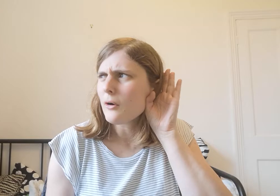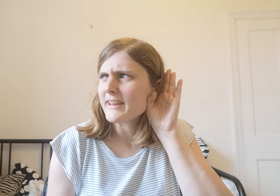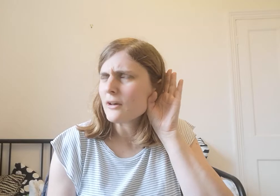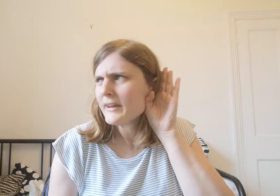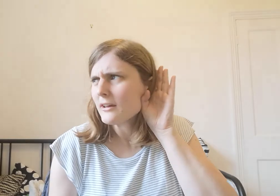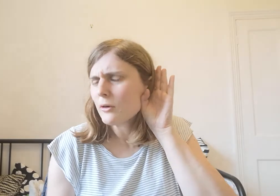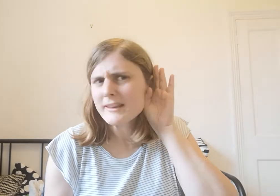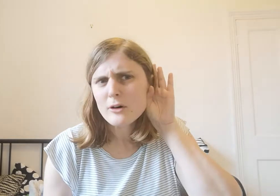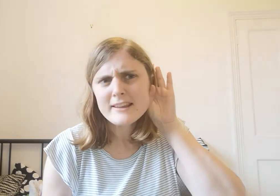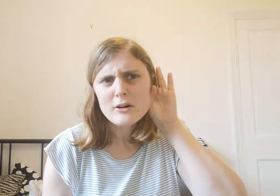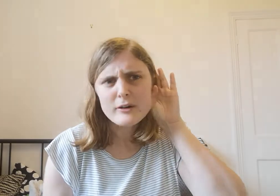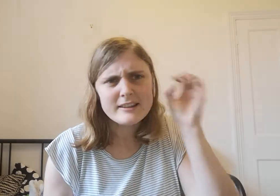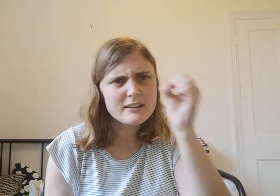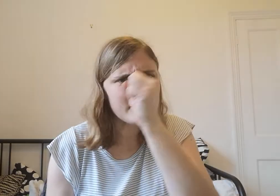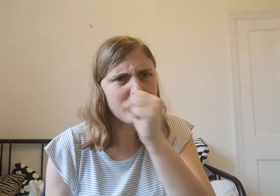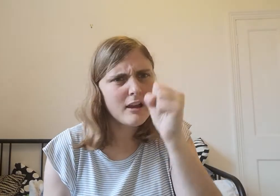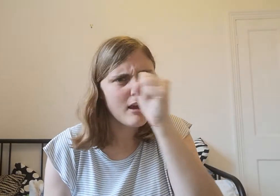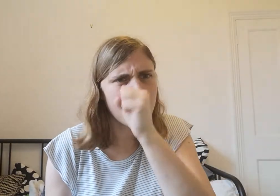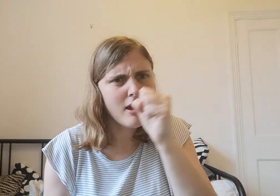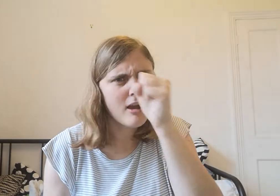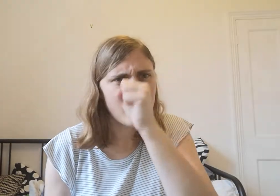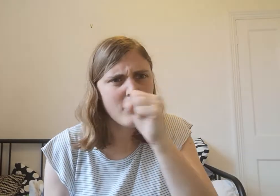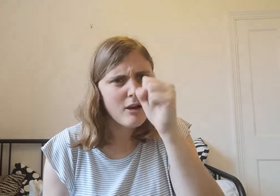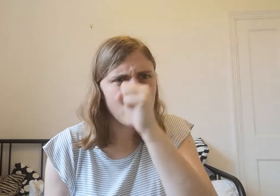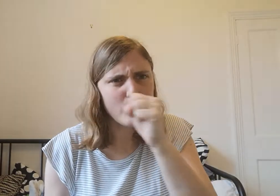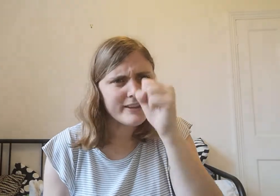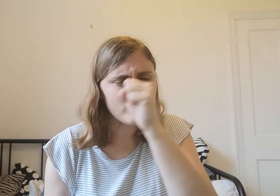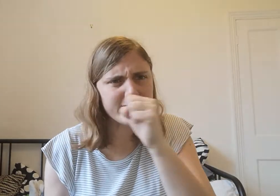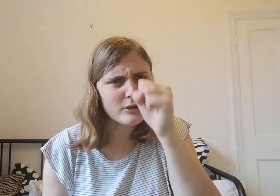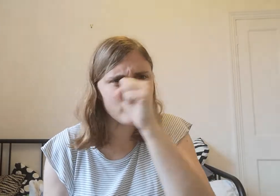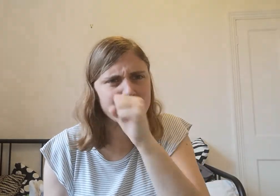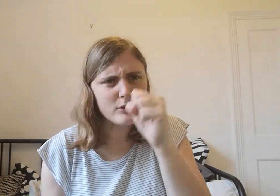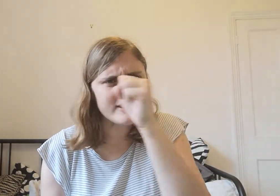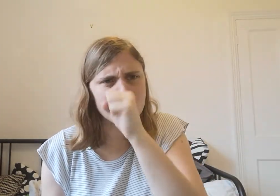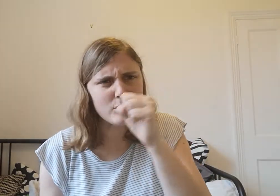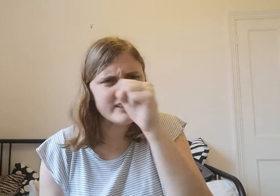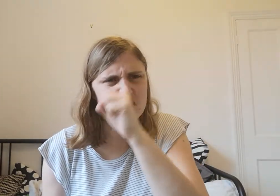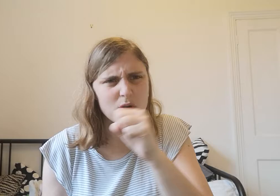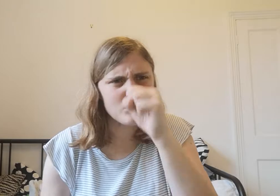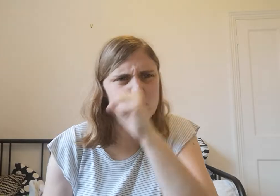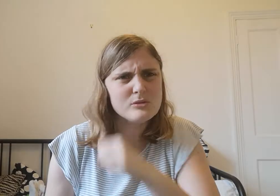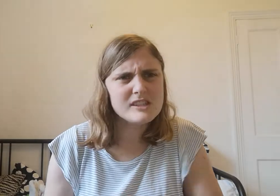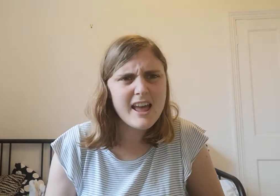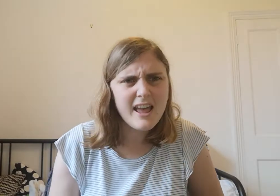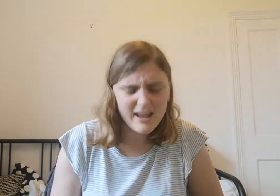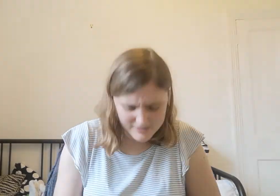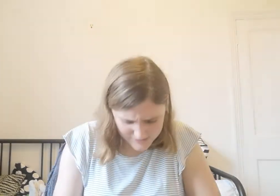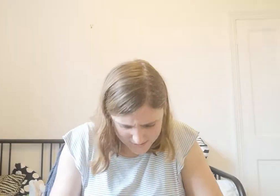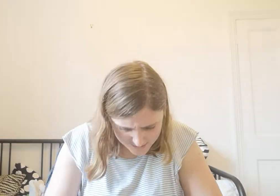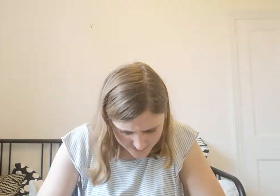Oink, oink, oink, oink, oink. Oink, oink, oink, oink, oink. Who's that?